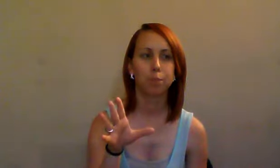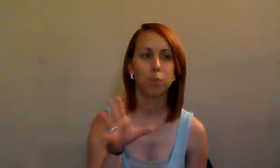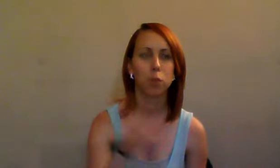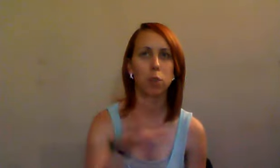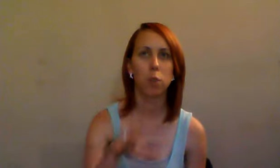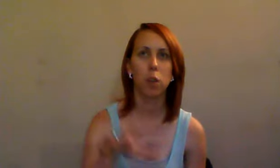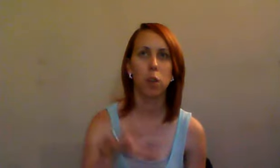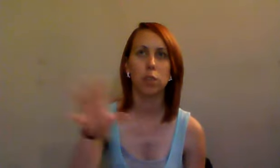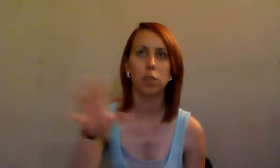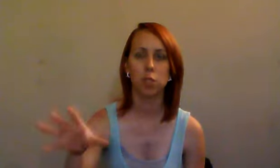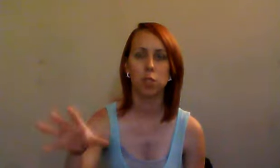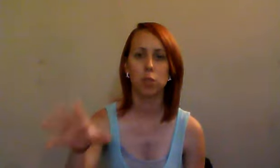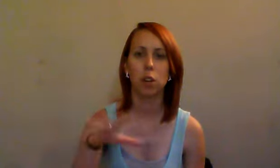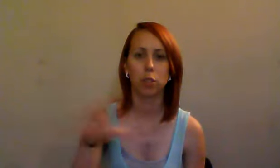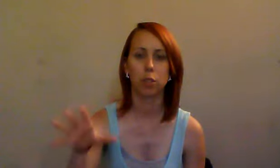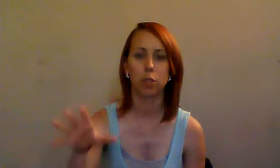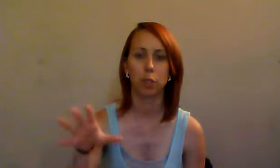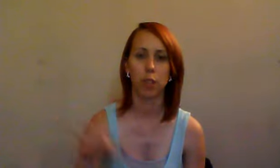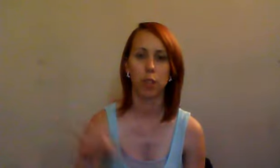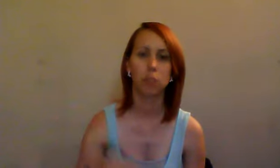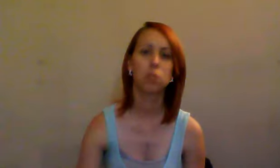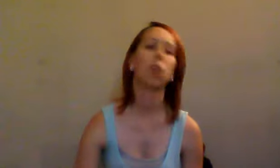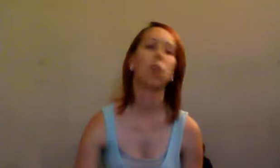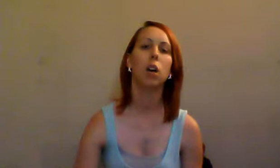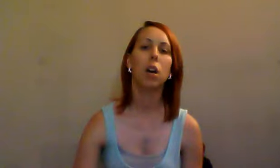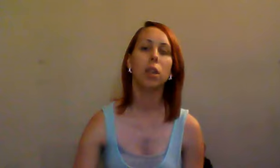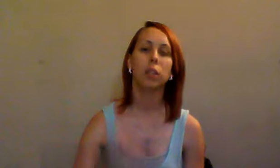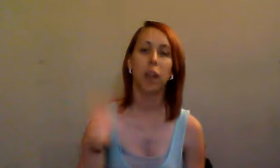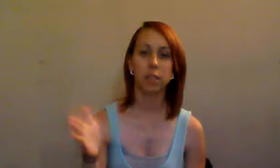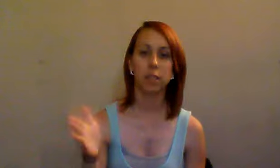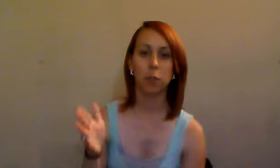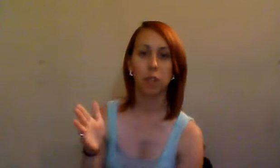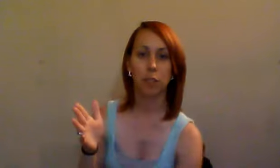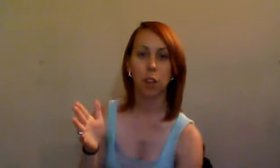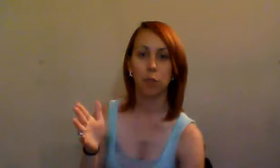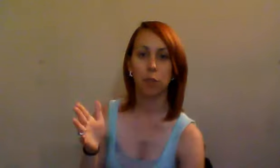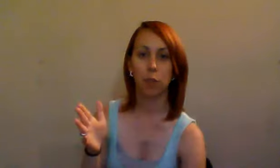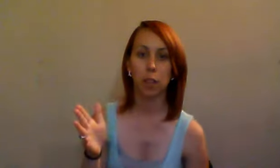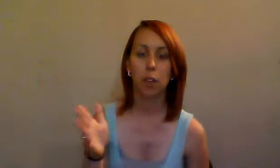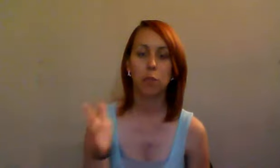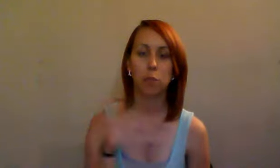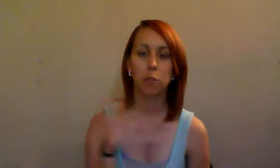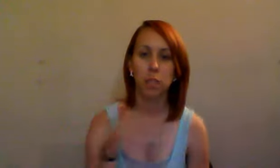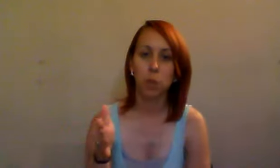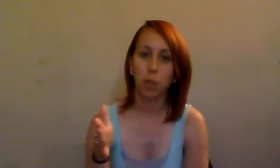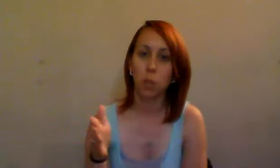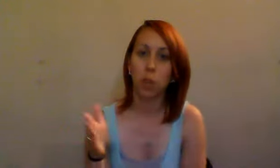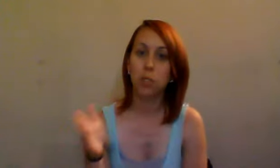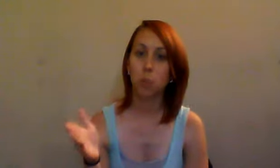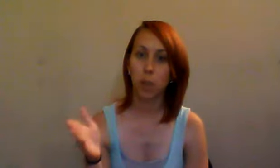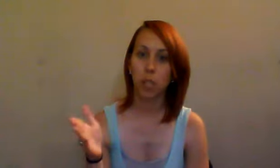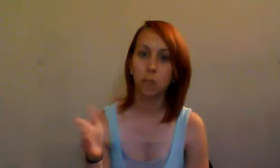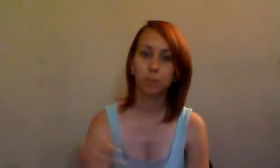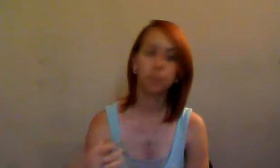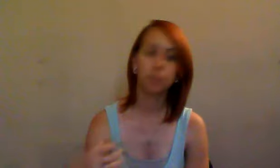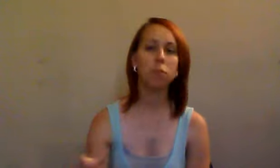20, 21, and 22 kind of all do their own thing. So the last thing that we left off with from 10 to 20 was 20,